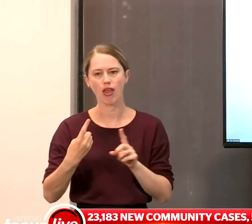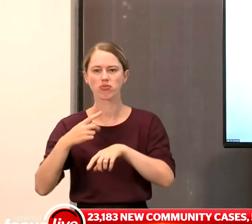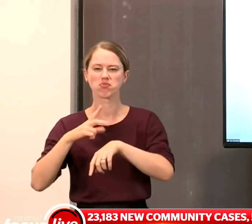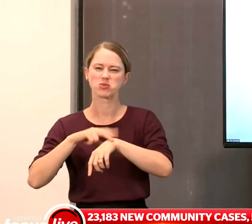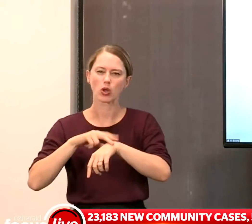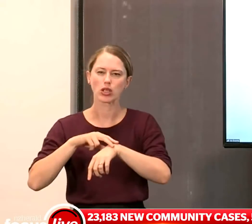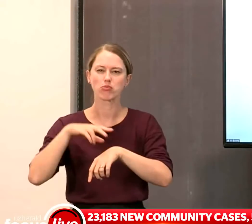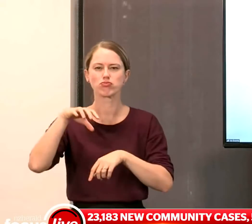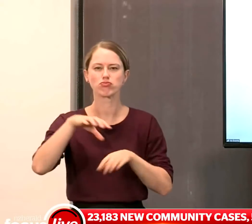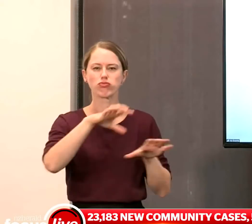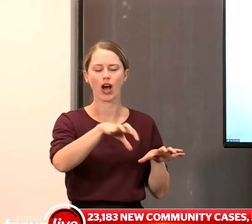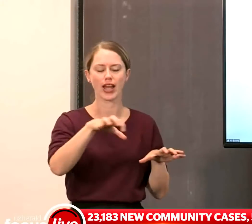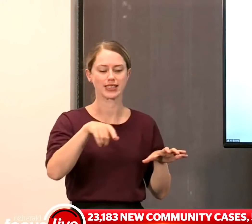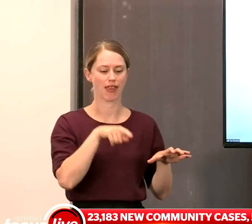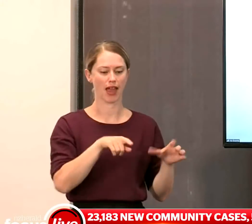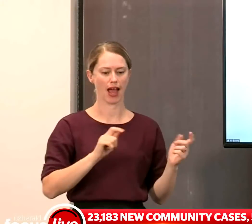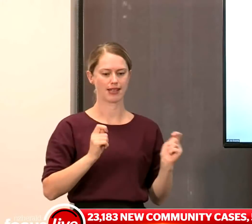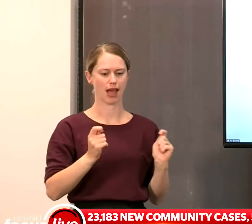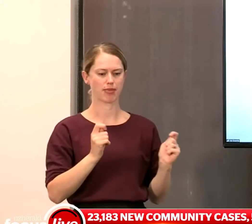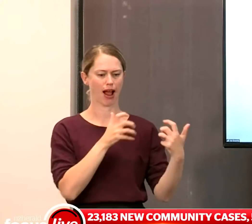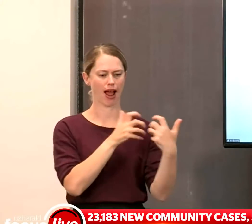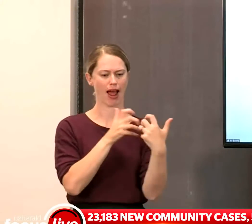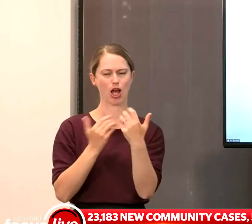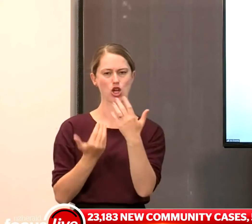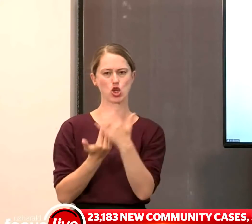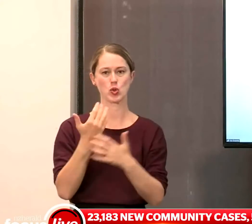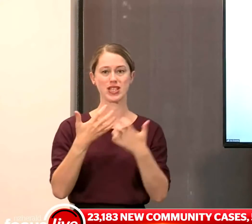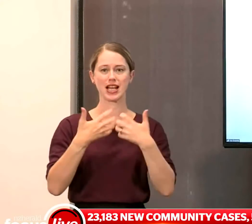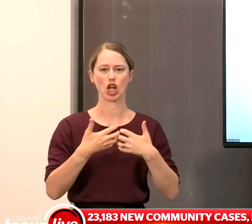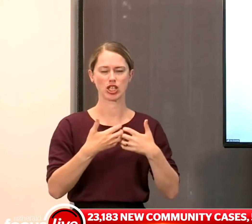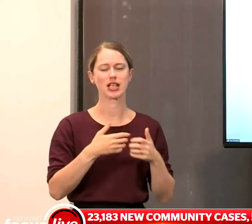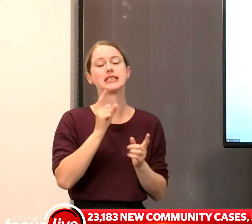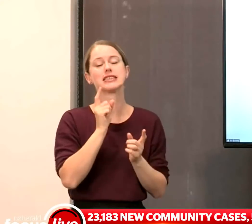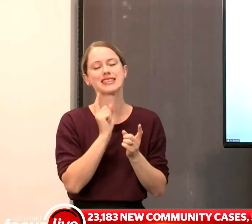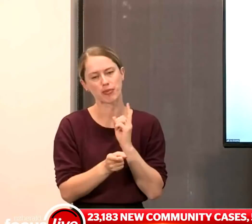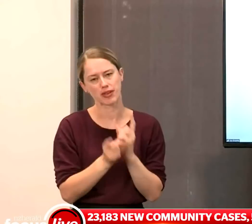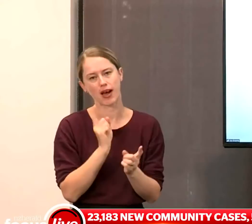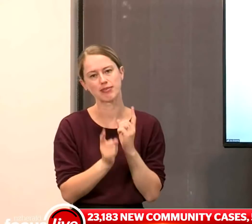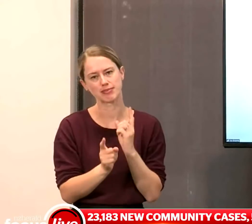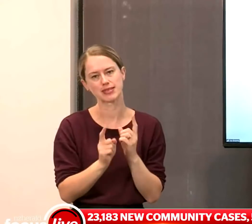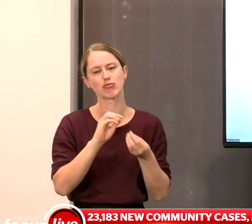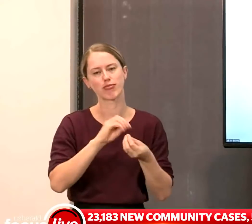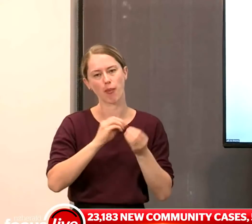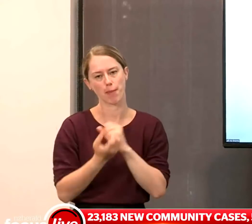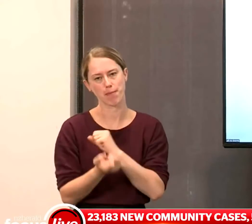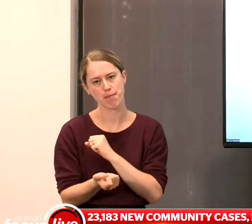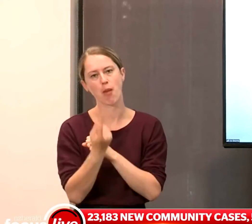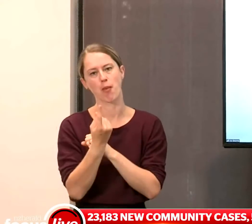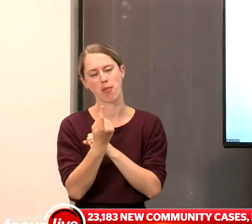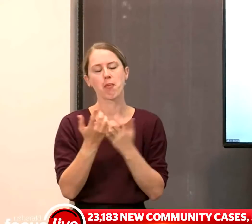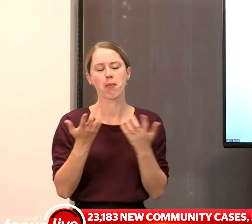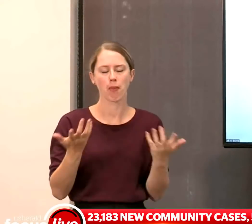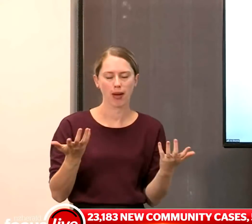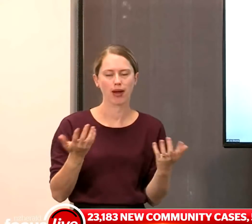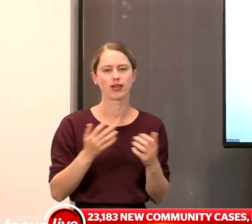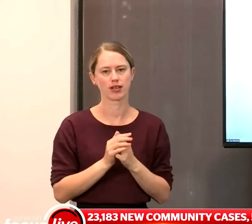providers are adapting to these new systems, there can be some challenges with doing